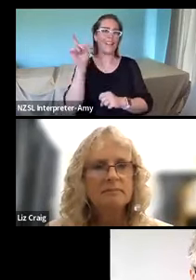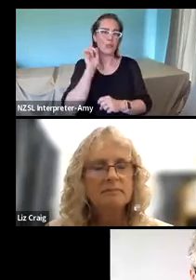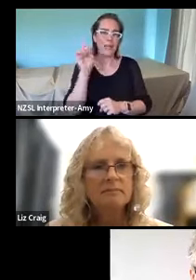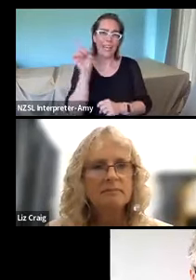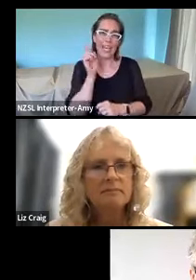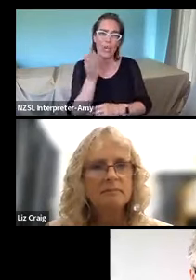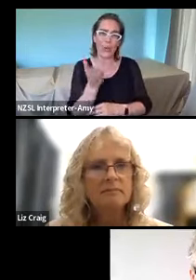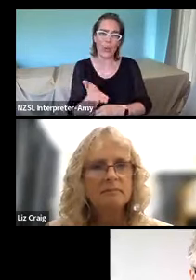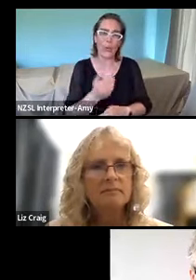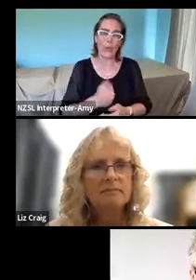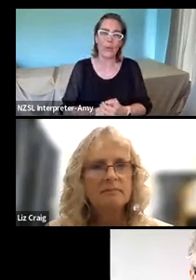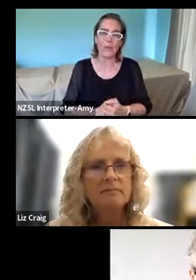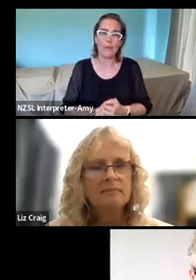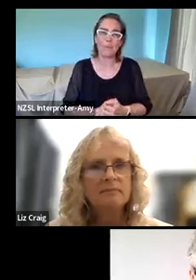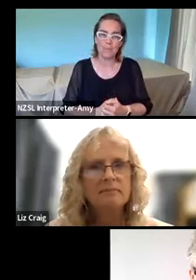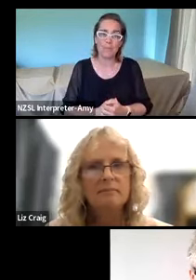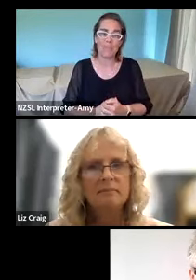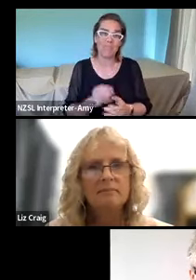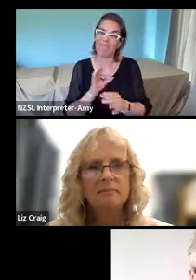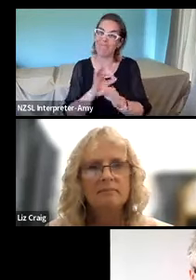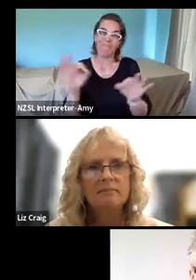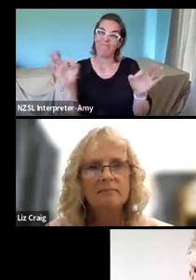you at all.